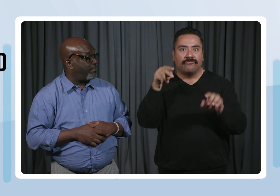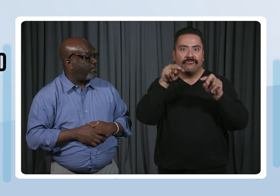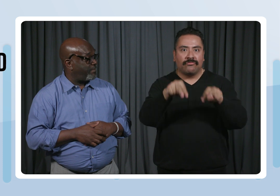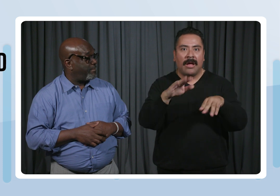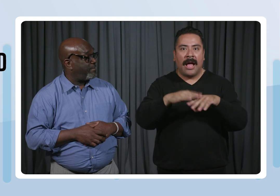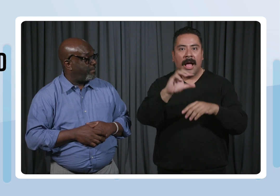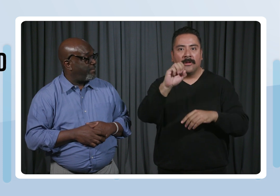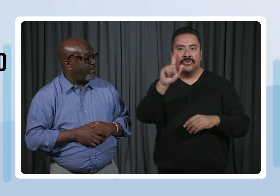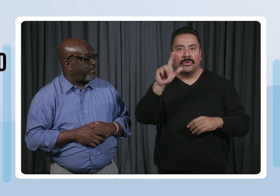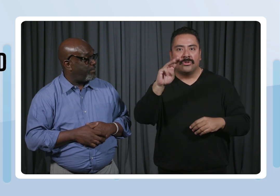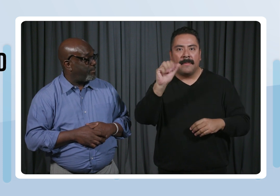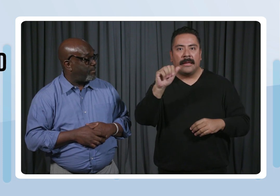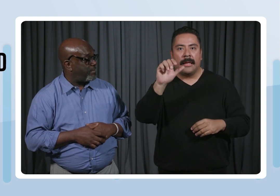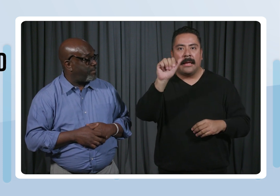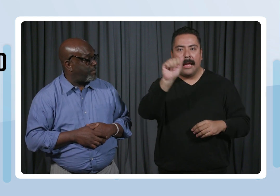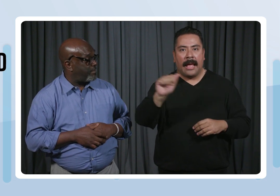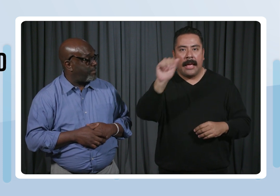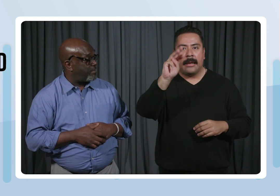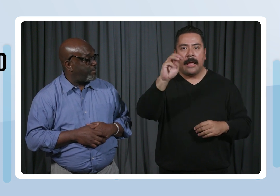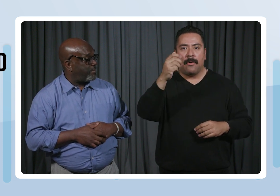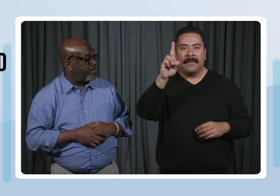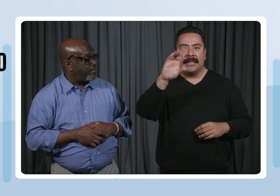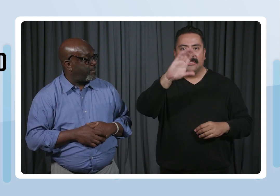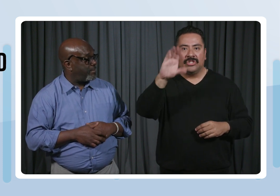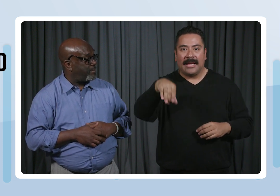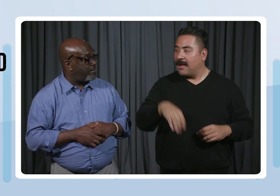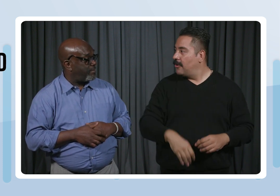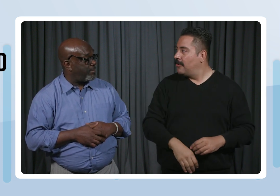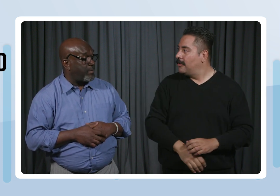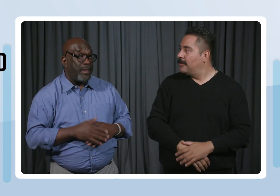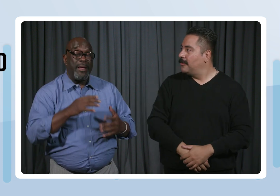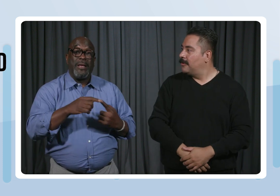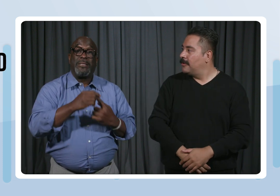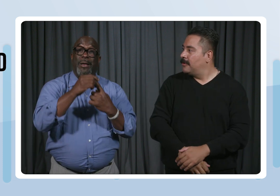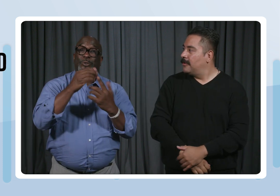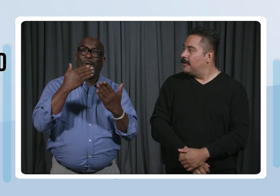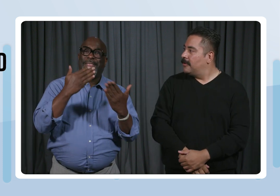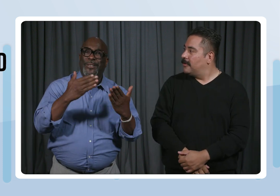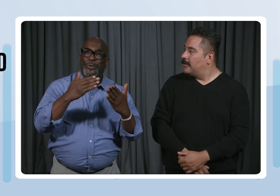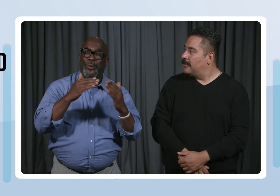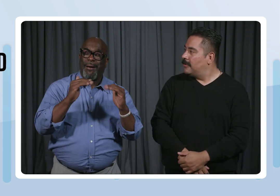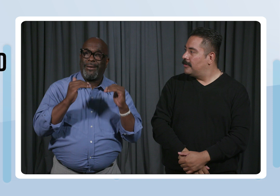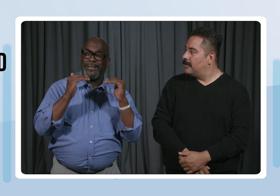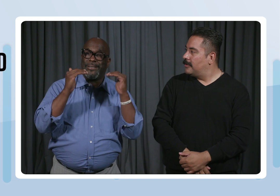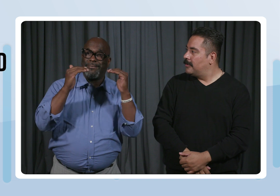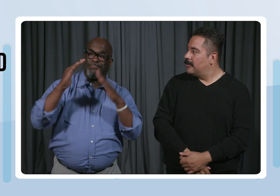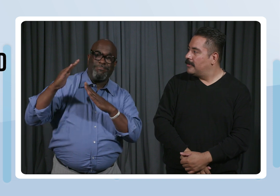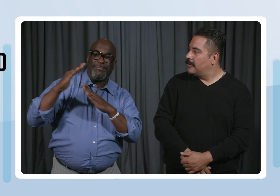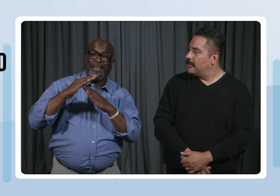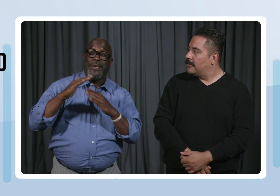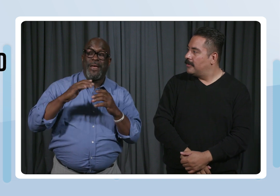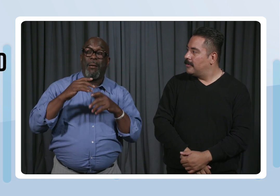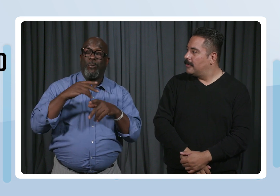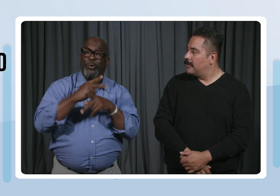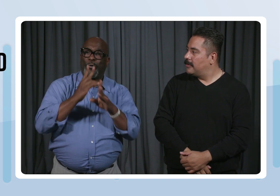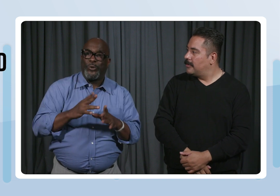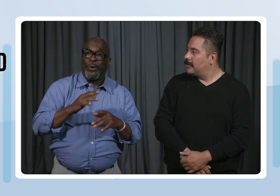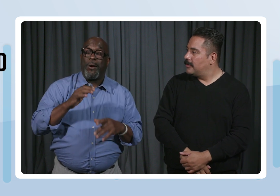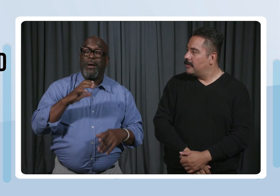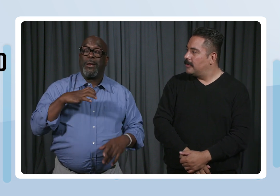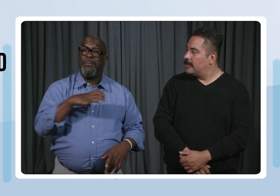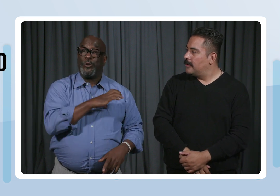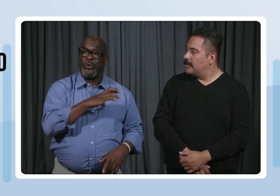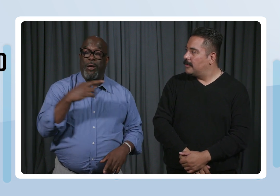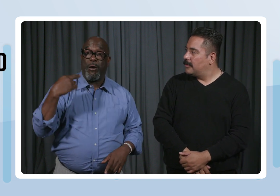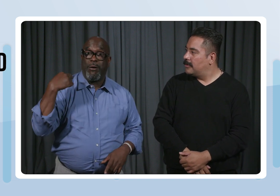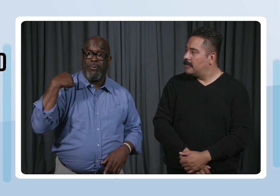social media at MOPD Chicago. Special thanks to our executive producer, Commissioner Rachel Arfa, the City of